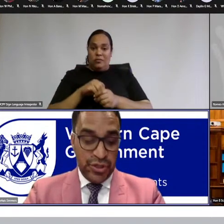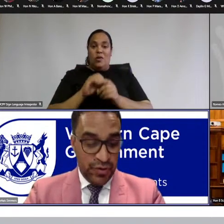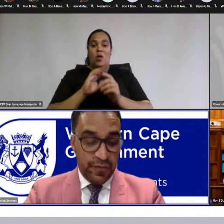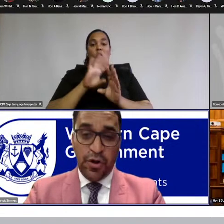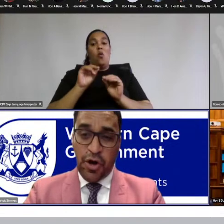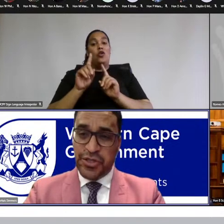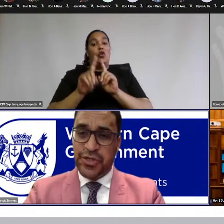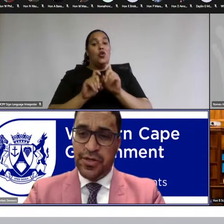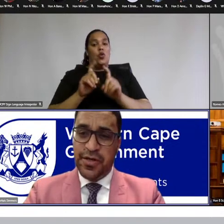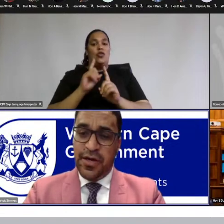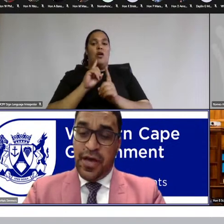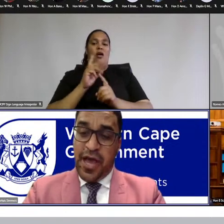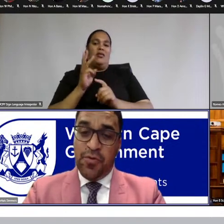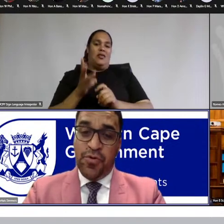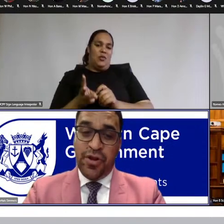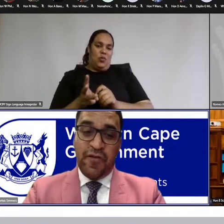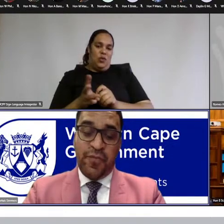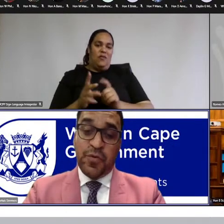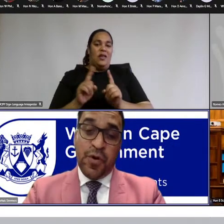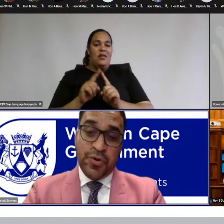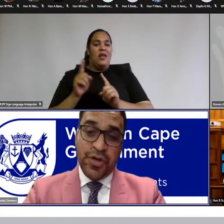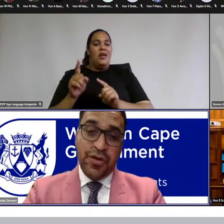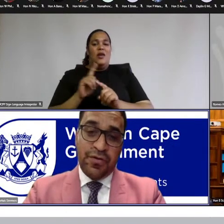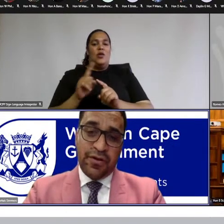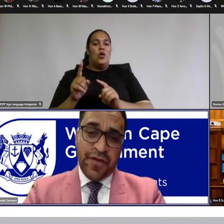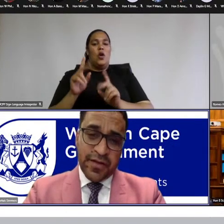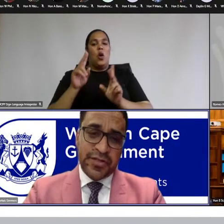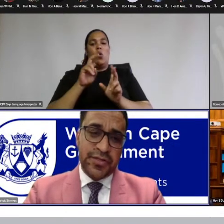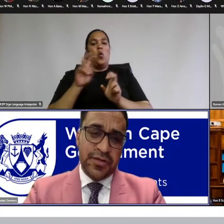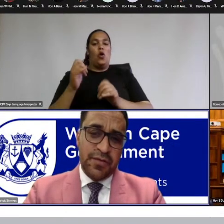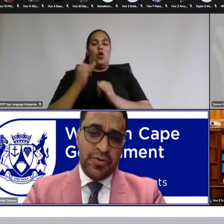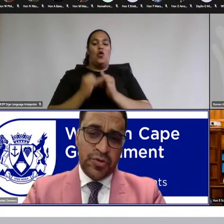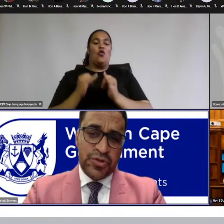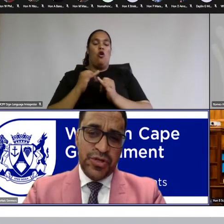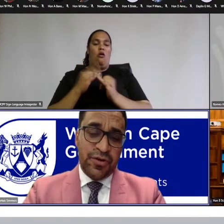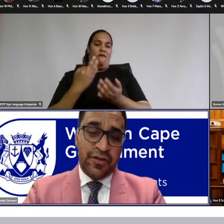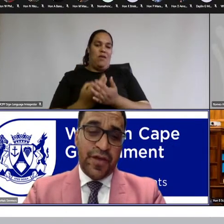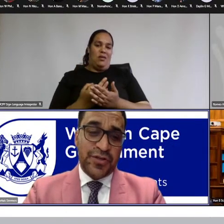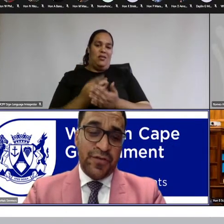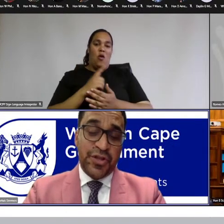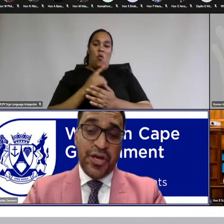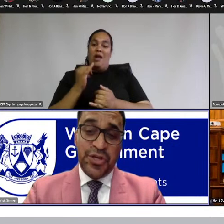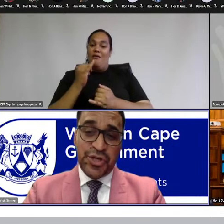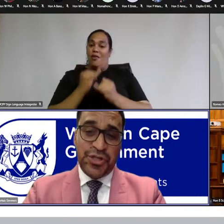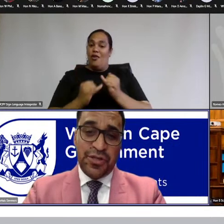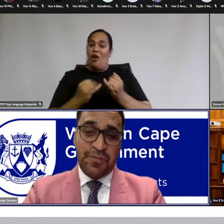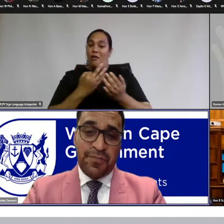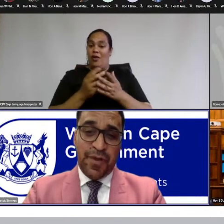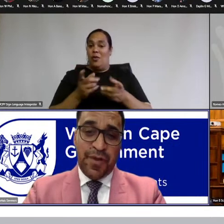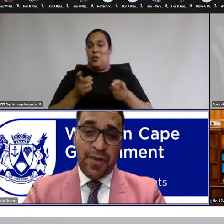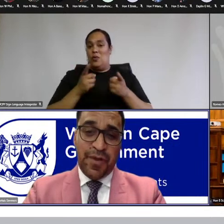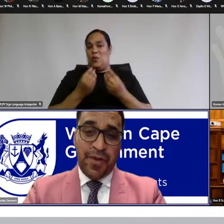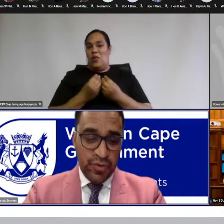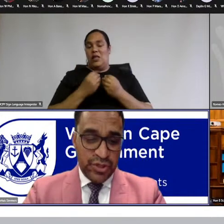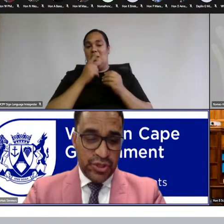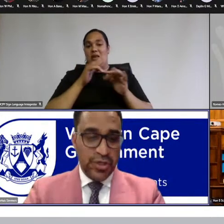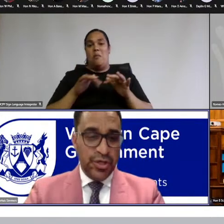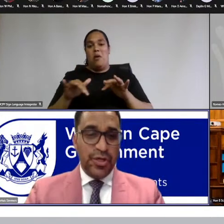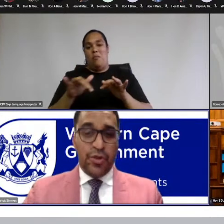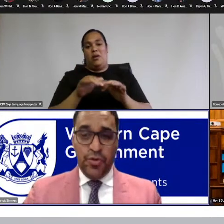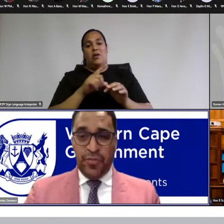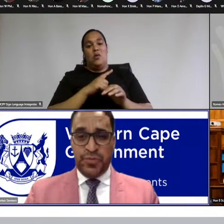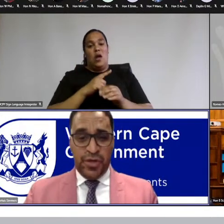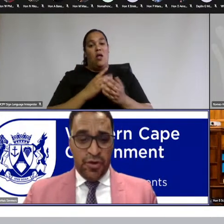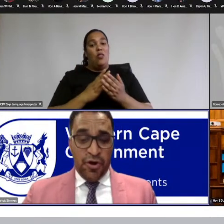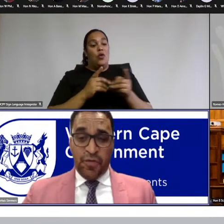questions would have been answered, and he wouldn't have been quoting incorrect facts, because incorrect facts are very dangerous in the public domain, which,